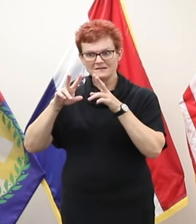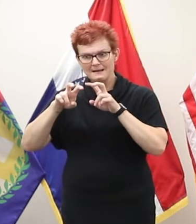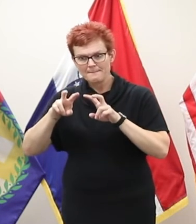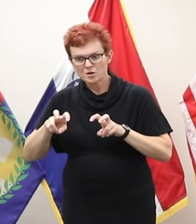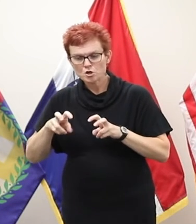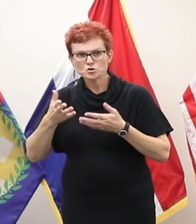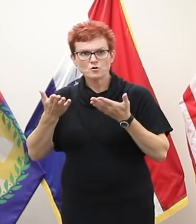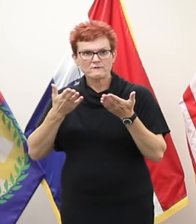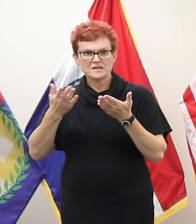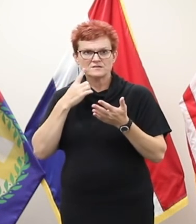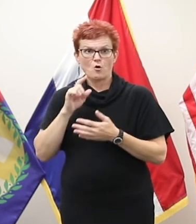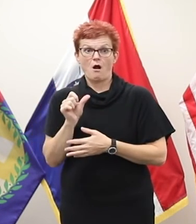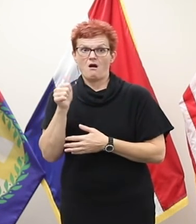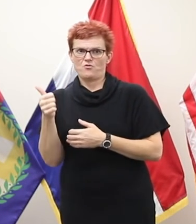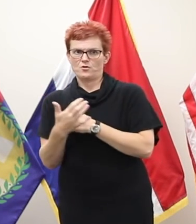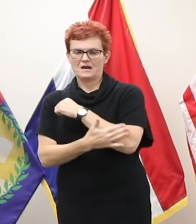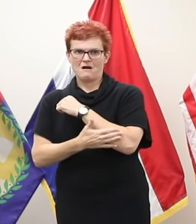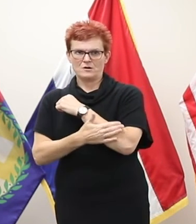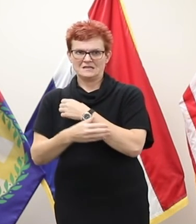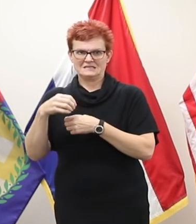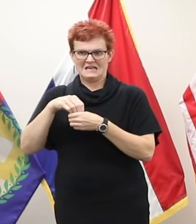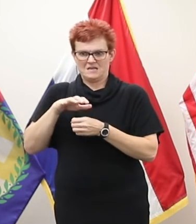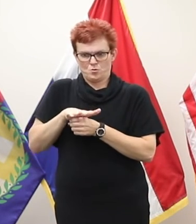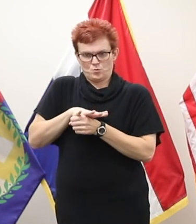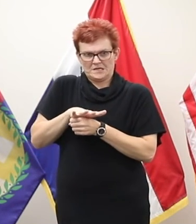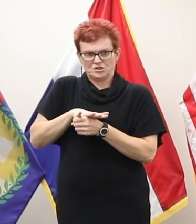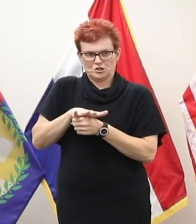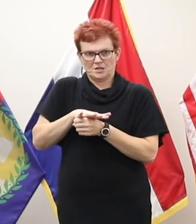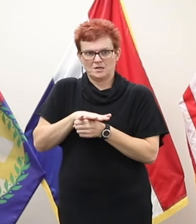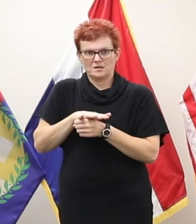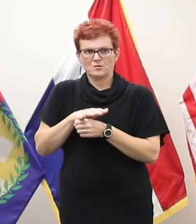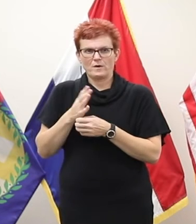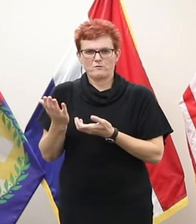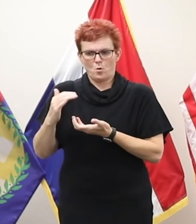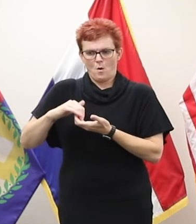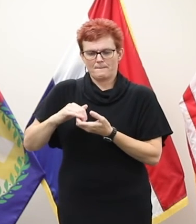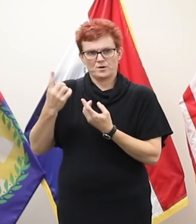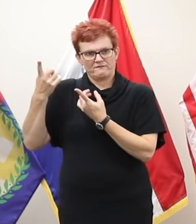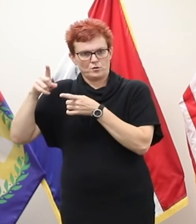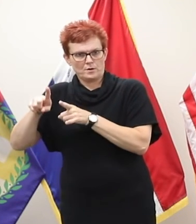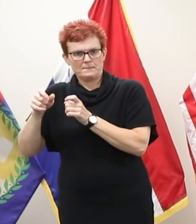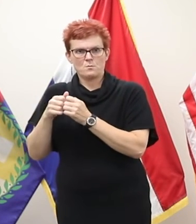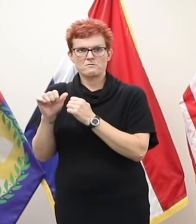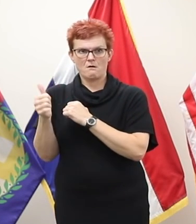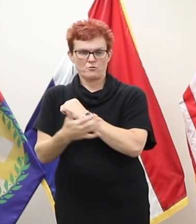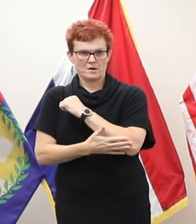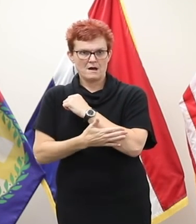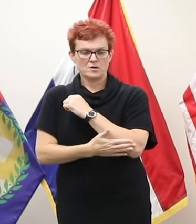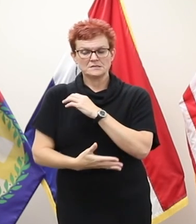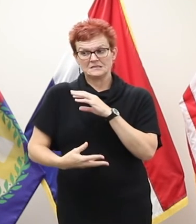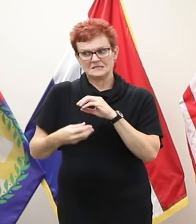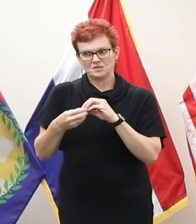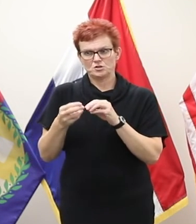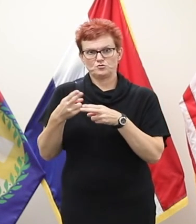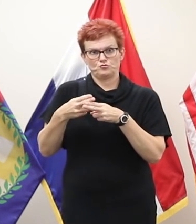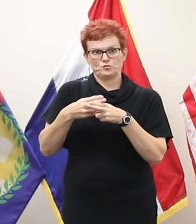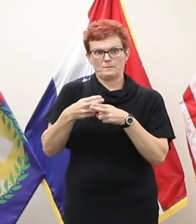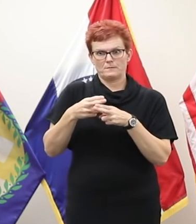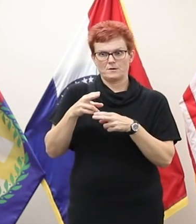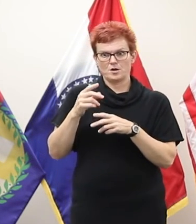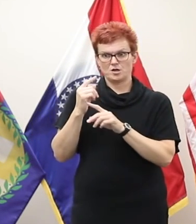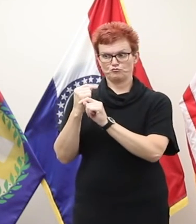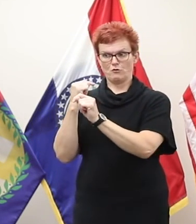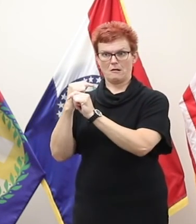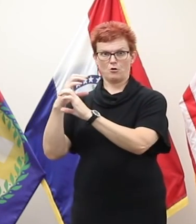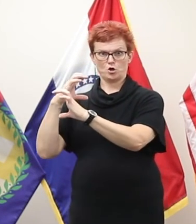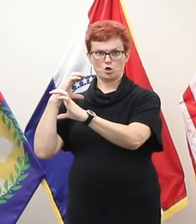services for other counties in the region through a cooperative agreement. And in addition to the temporary trailers, we're